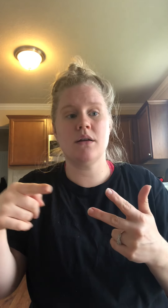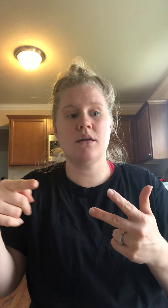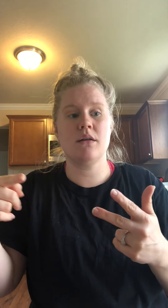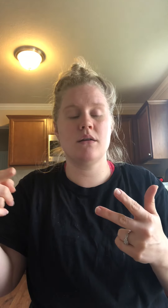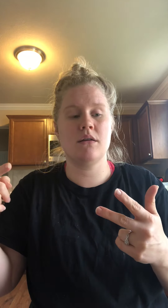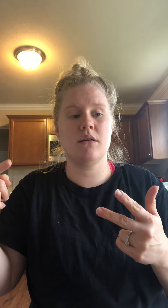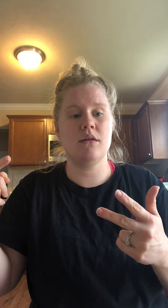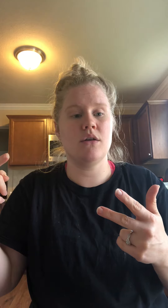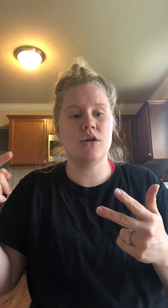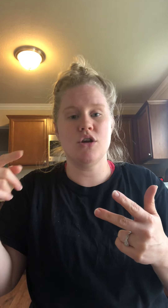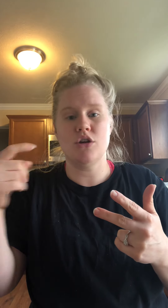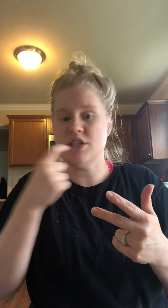tooth,